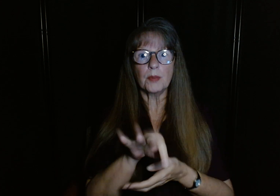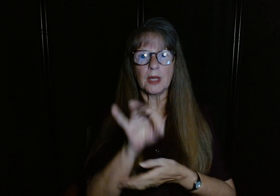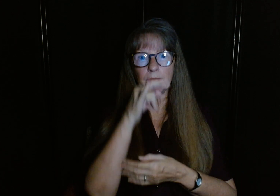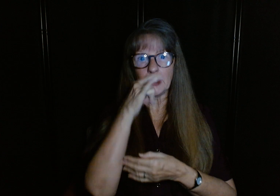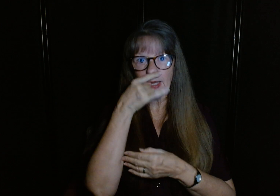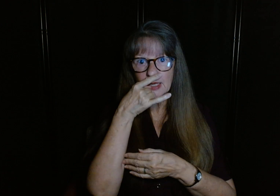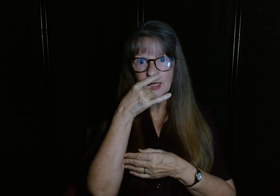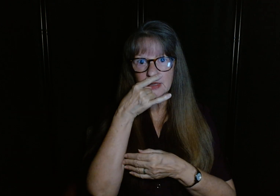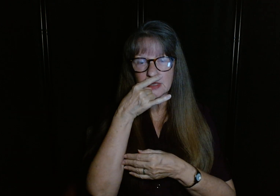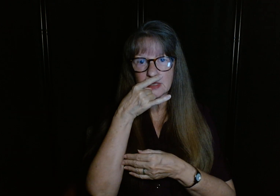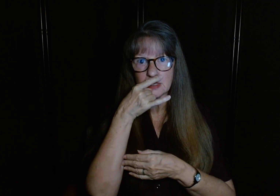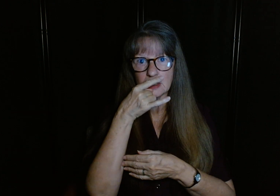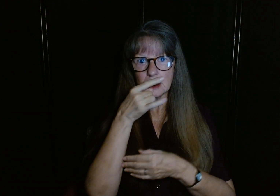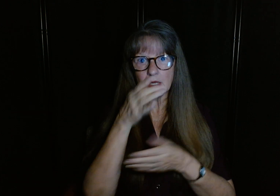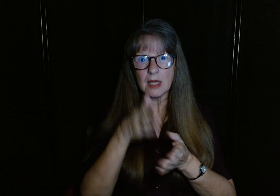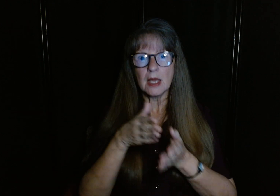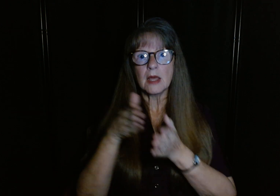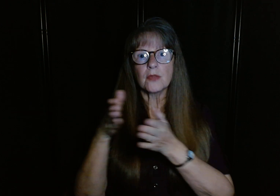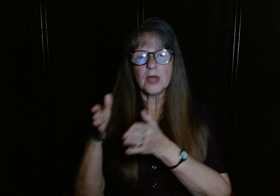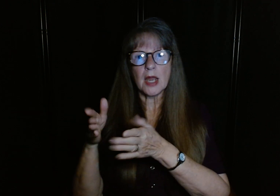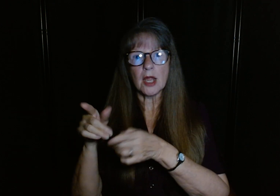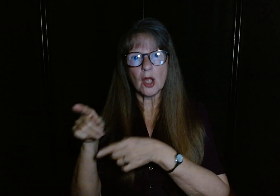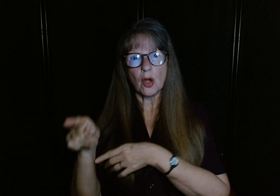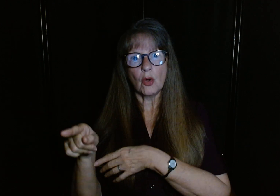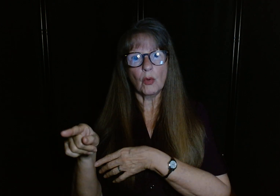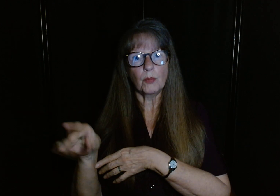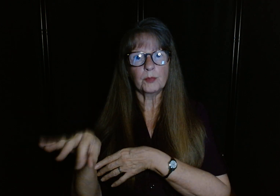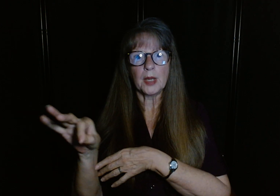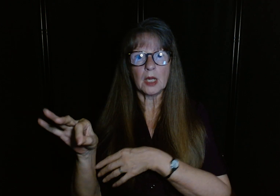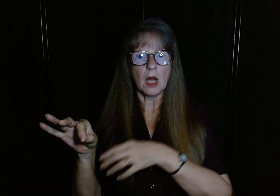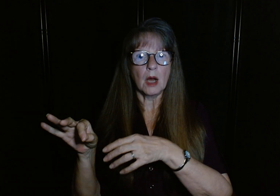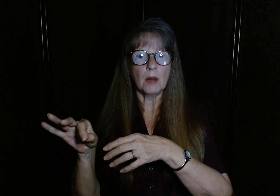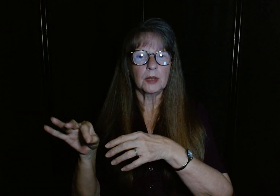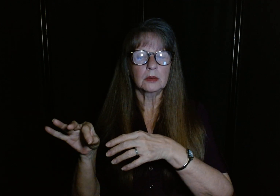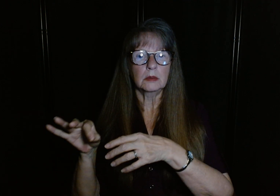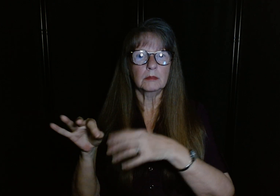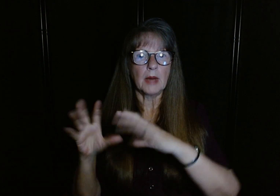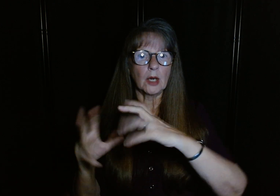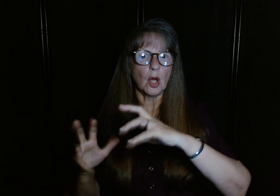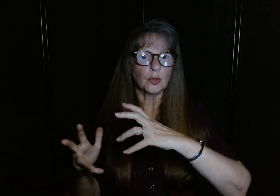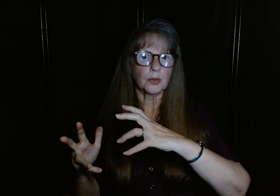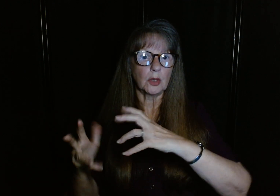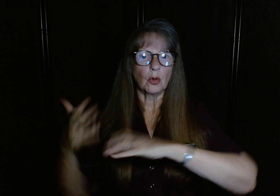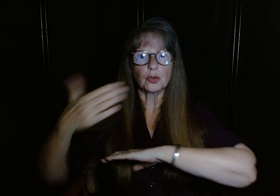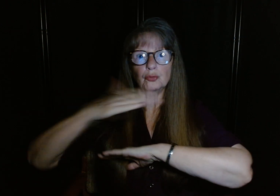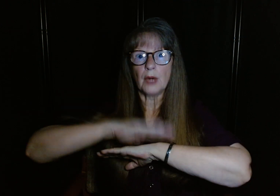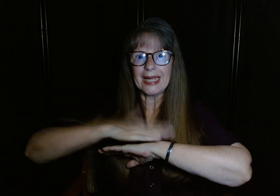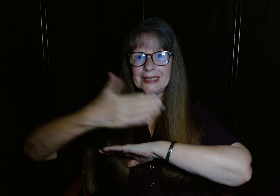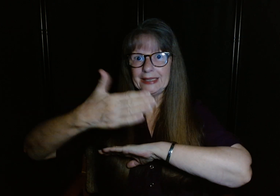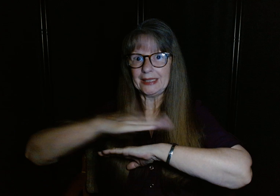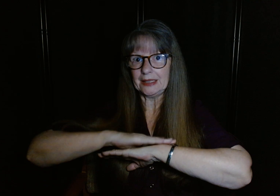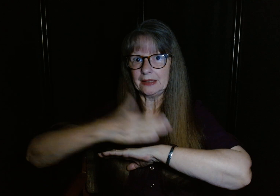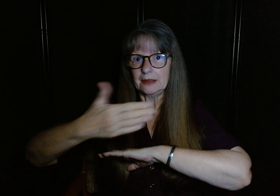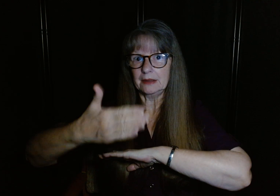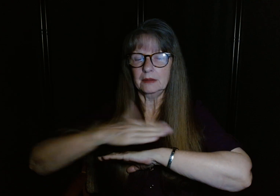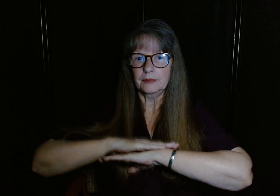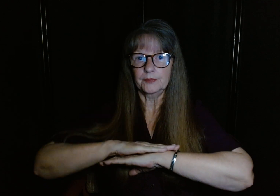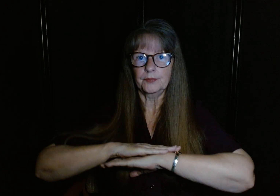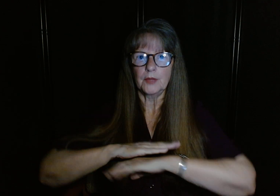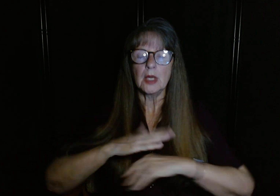up the kids. Then I go pick up my laundry or dry cleaning. You